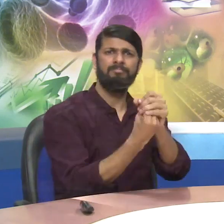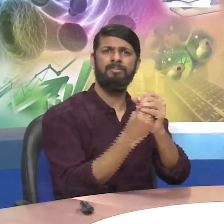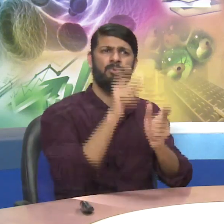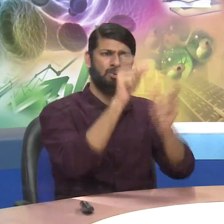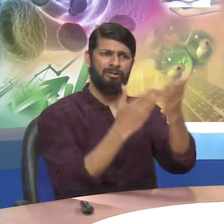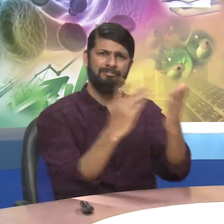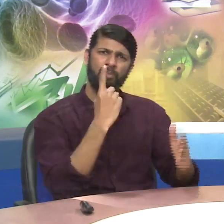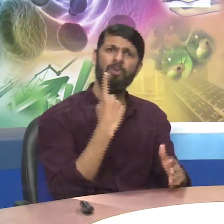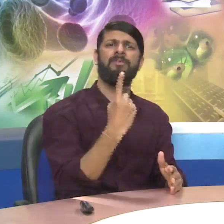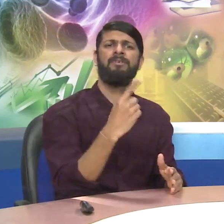society.